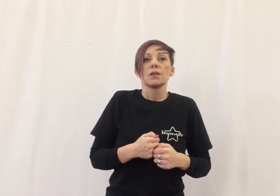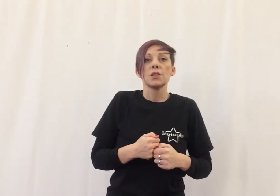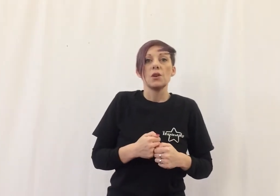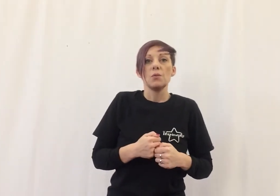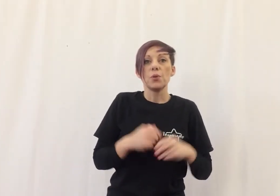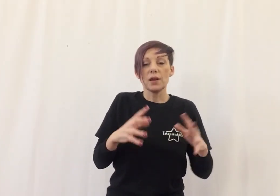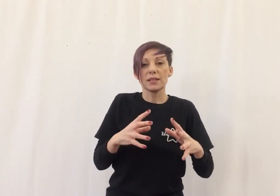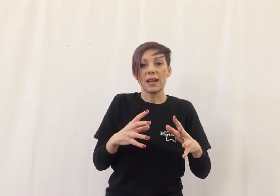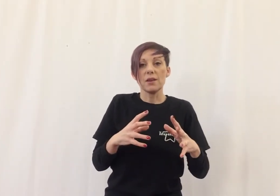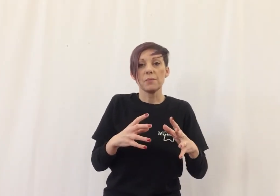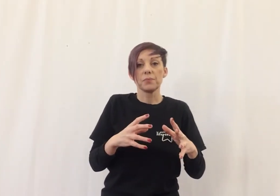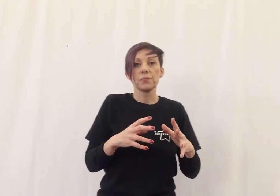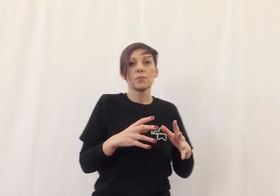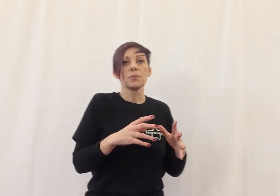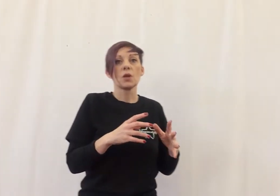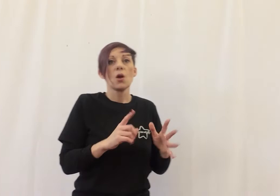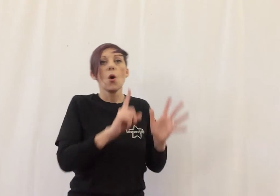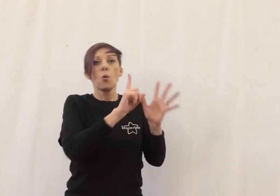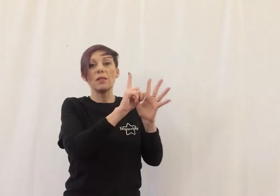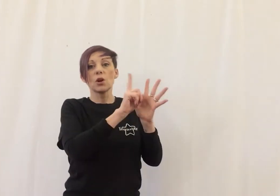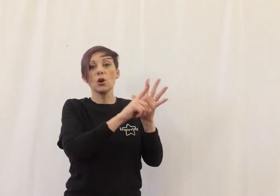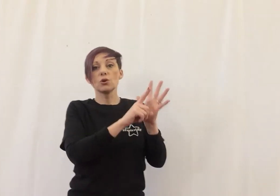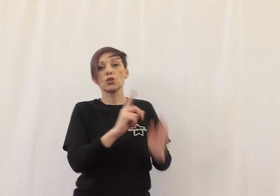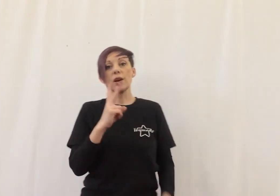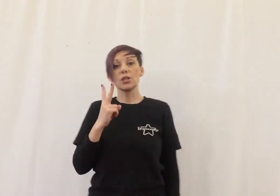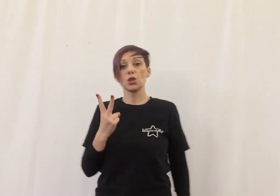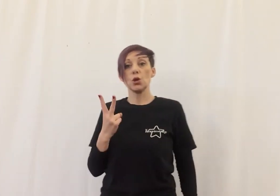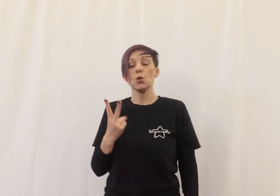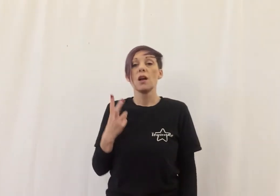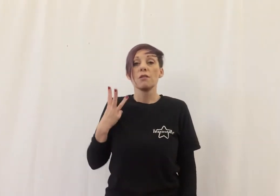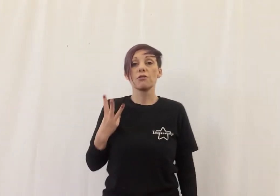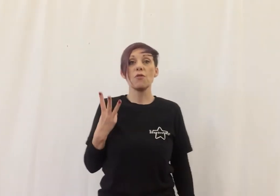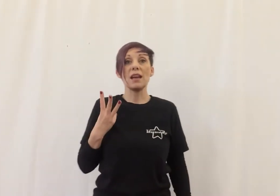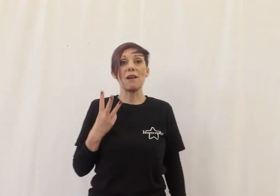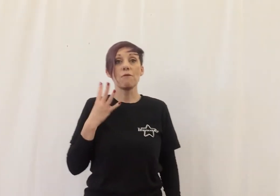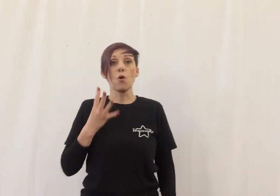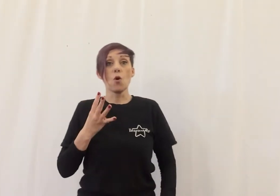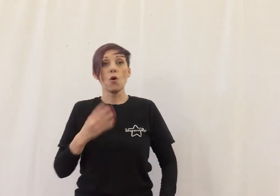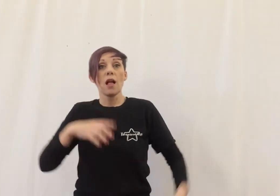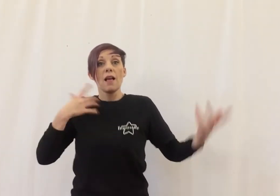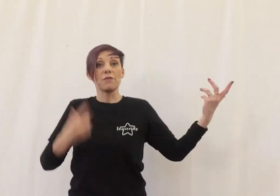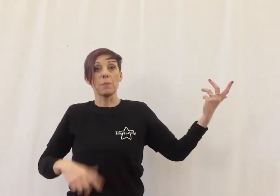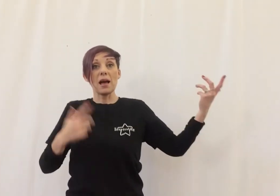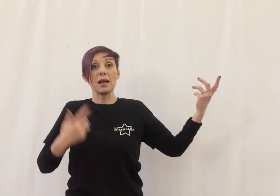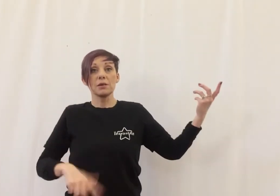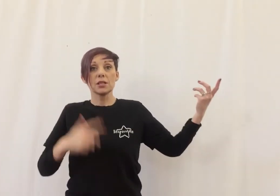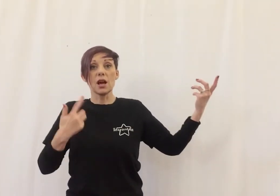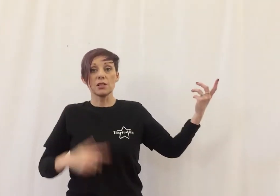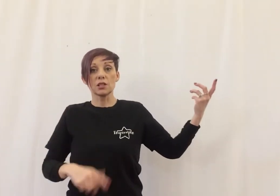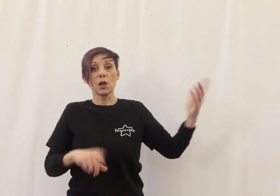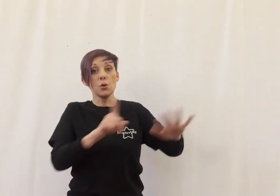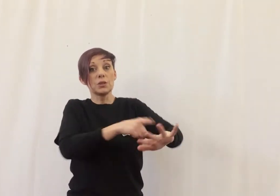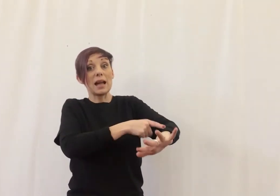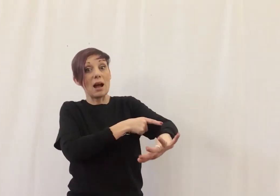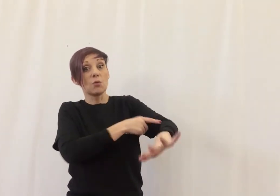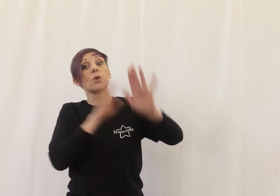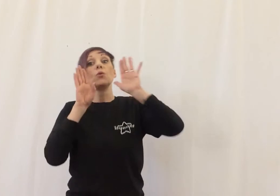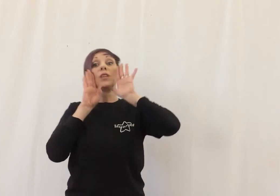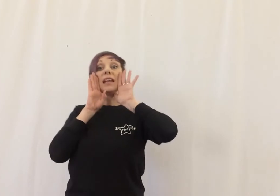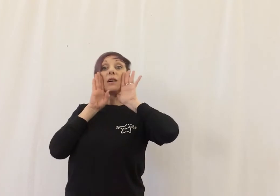So put that together. When the clock strikes 2, 3 and 4, if the band slows down, we'll yell